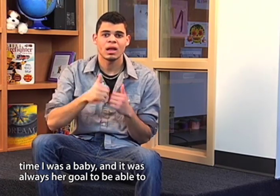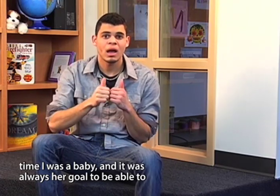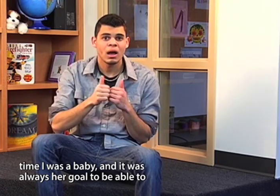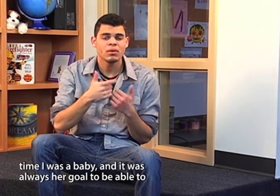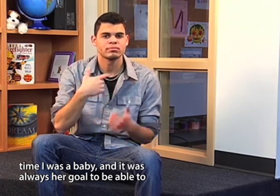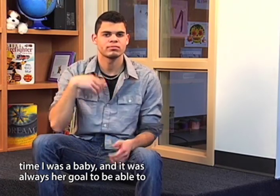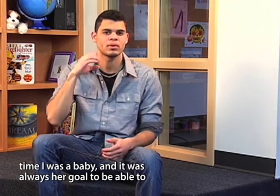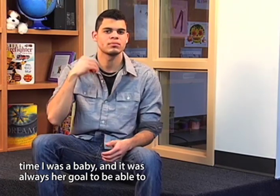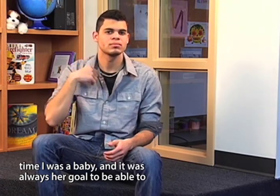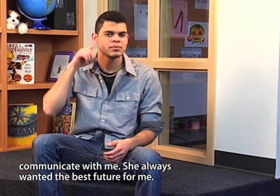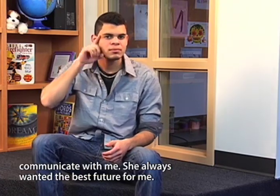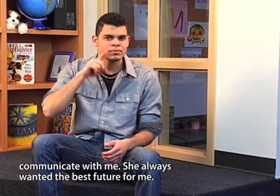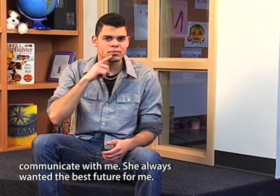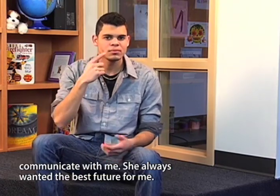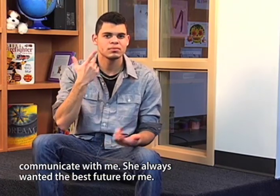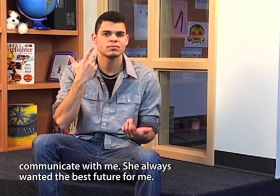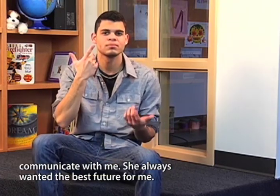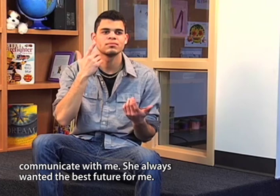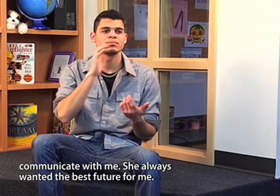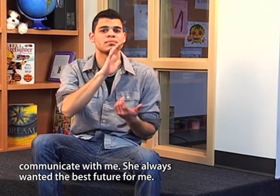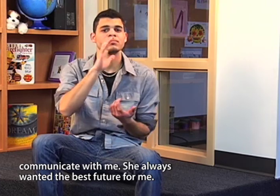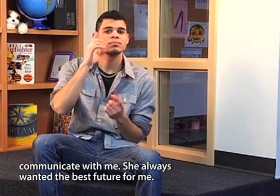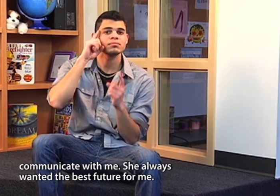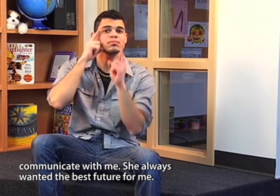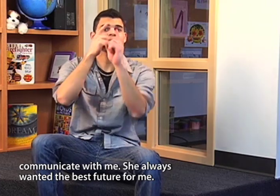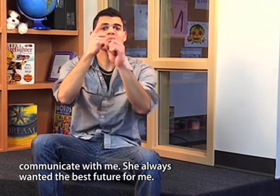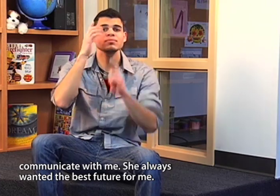And it was always her goal to be able to communicate with me.